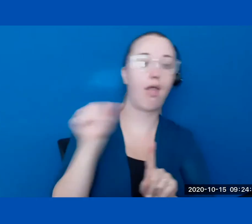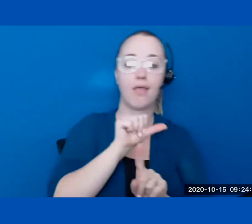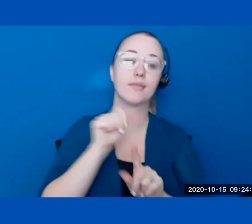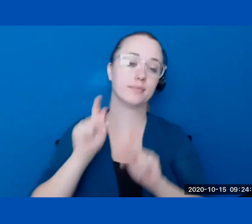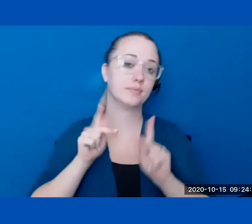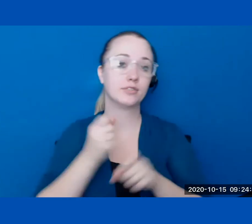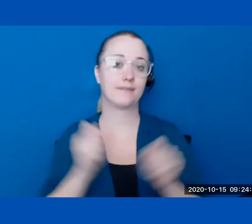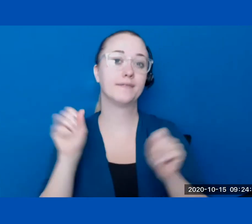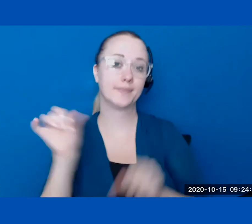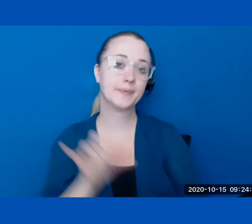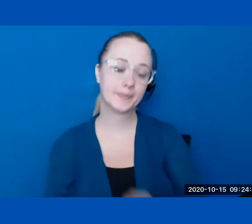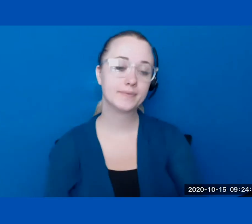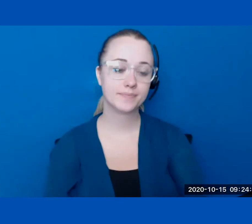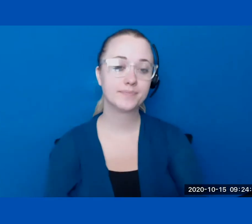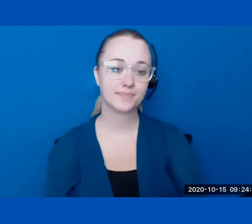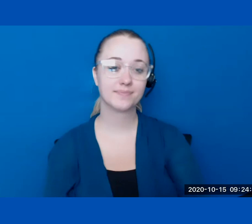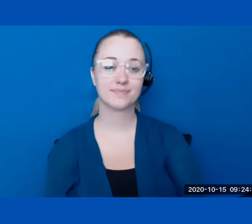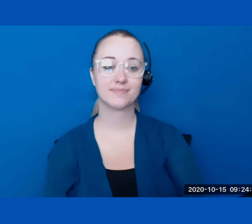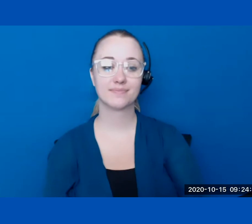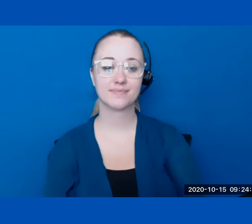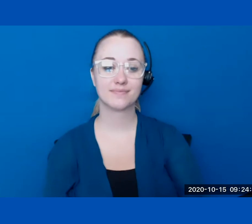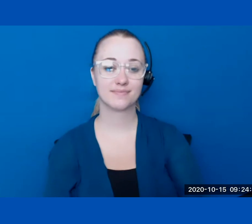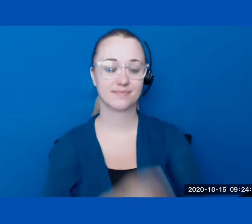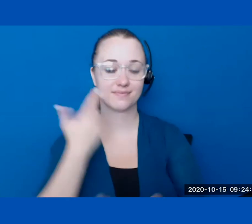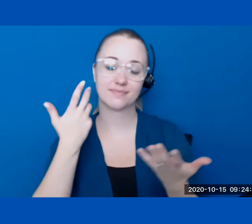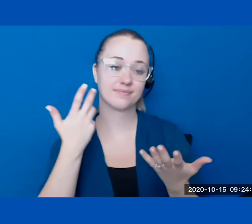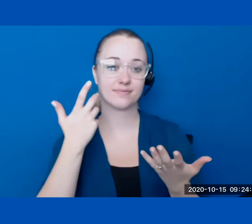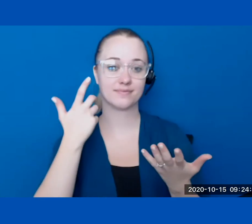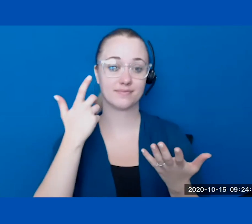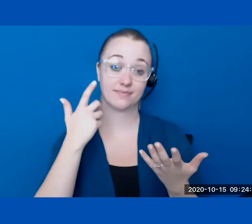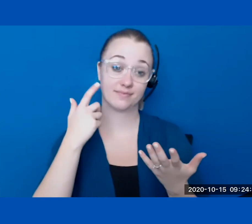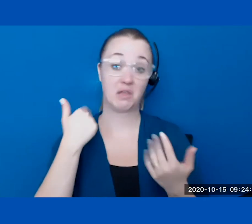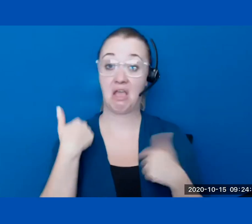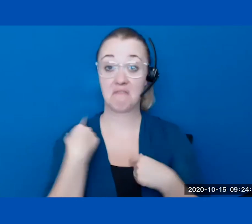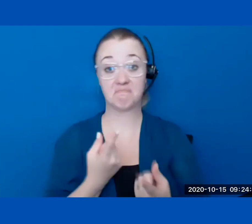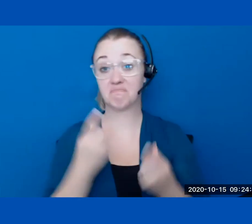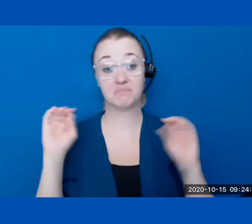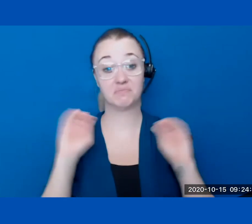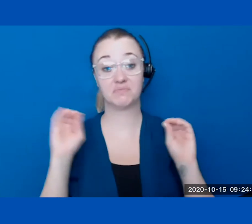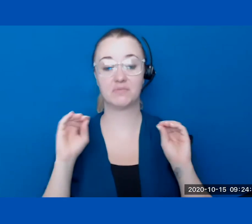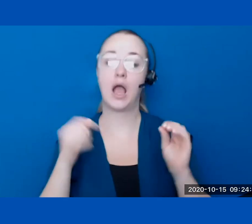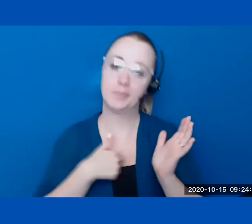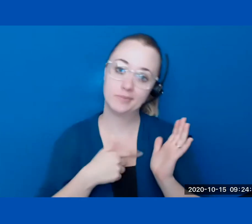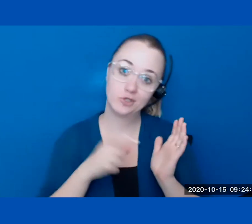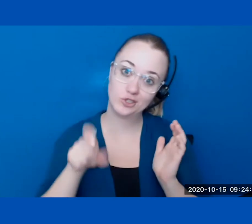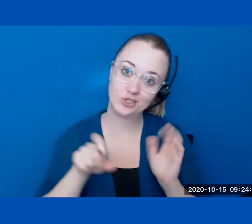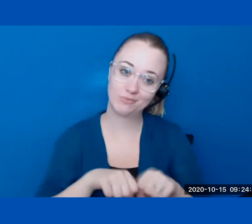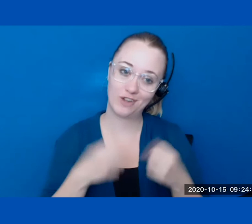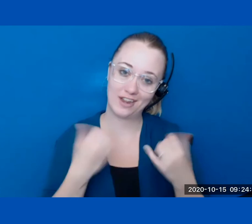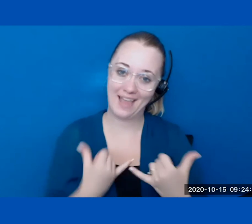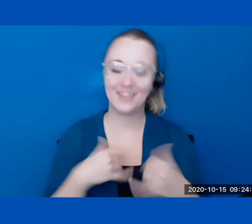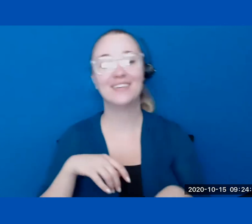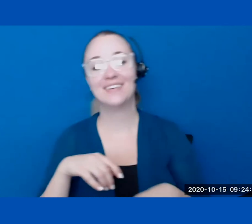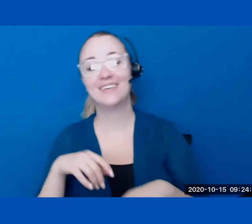I definitely I have to. cane due to breakage in several years now. I bought them because, you know, I buy new ones because I like them,